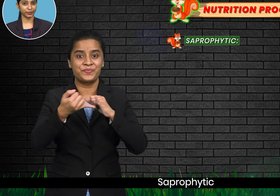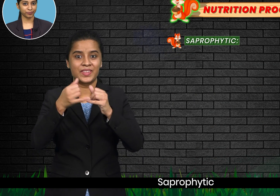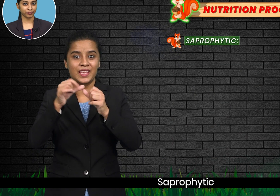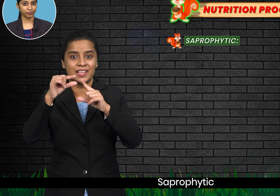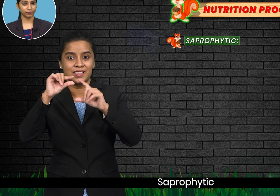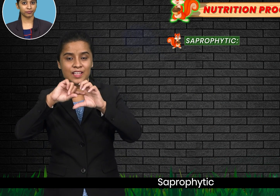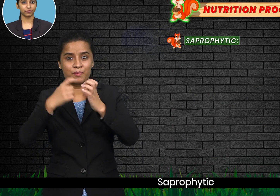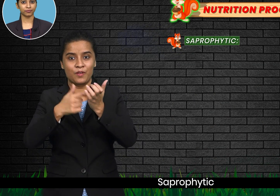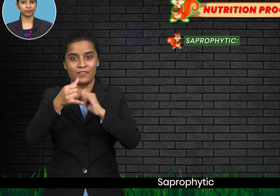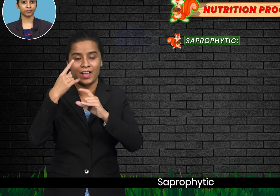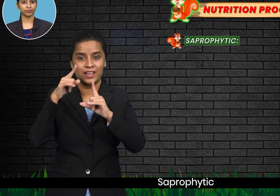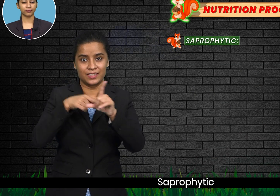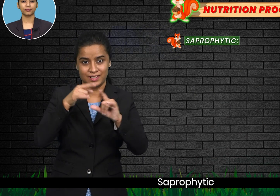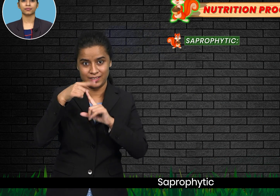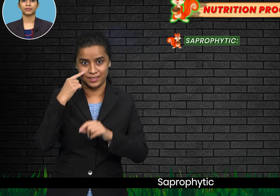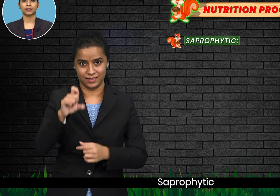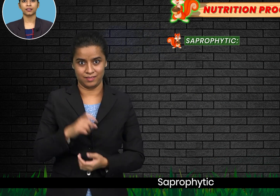Saprophytic,